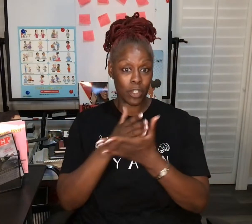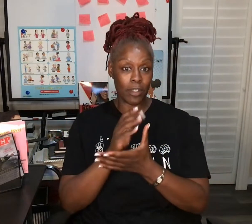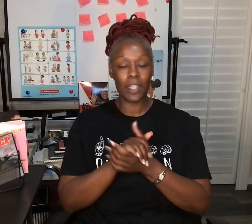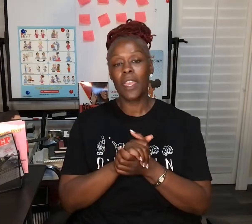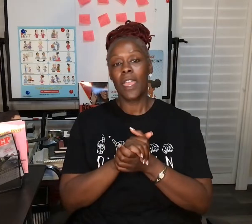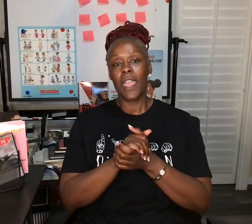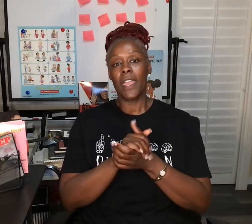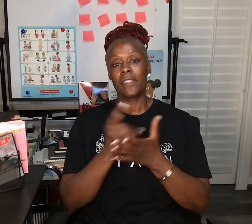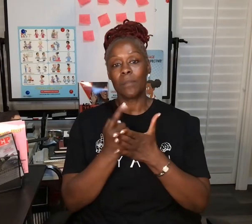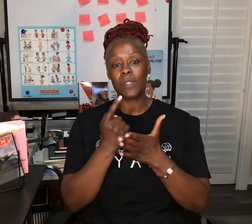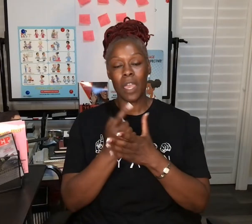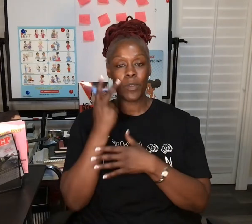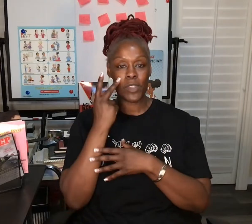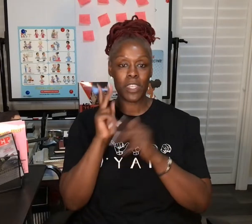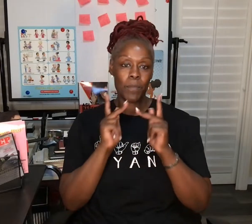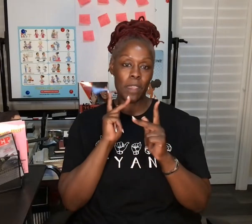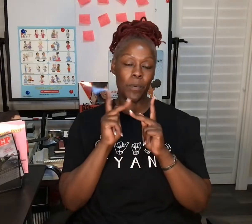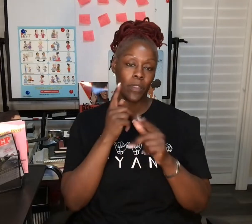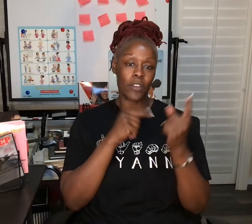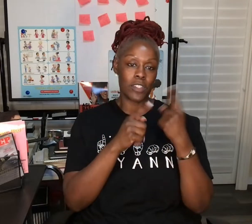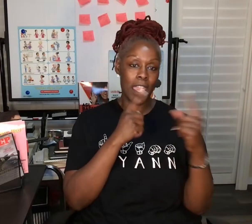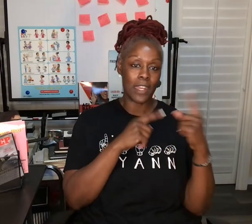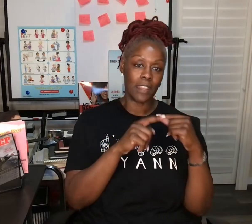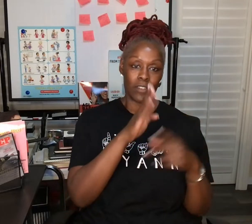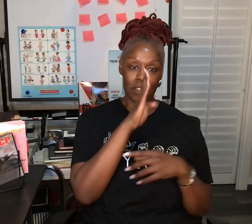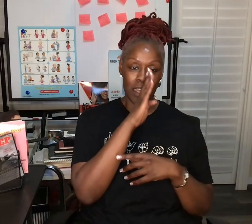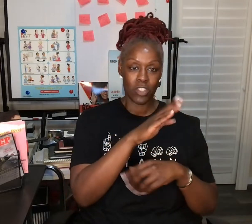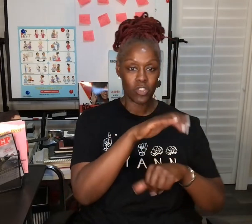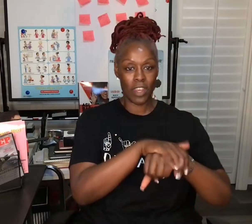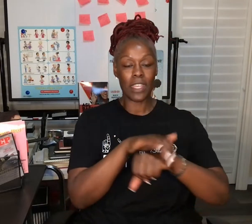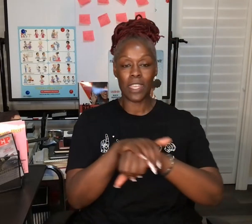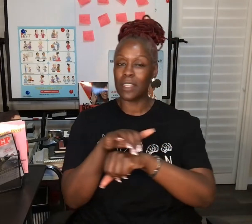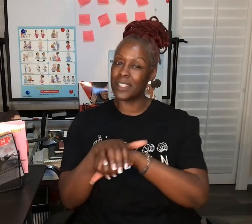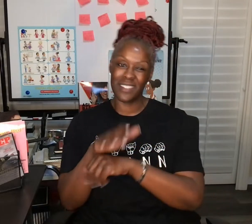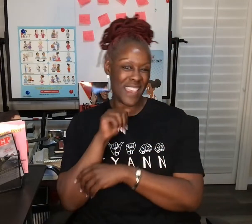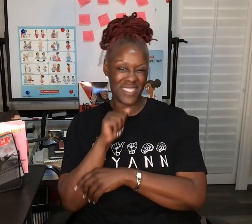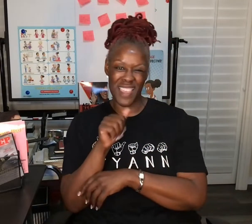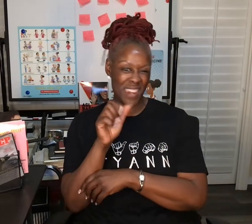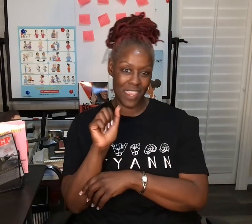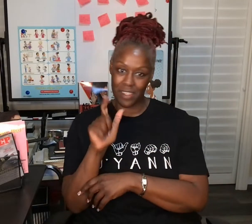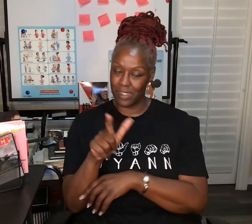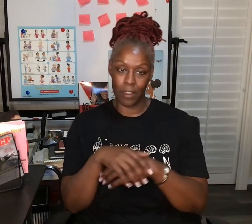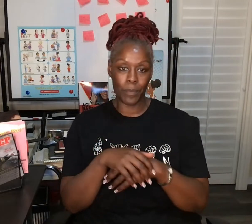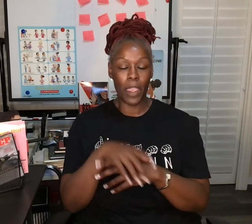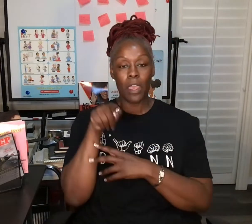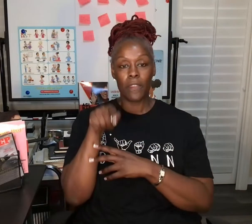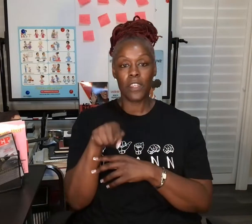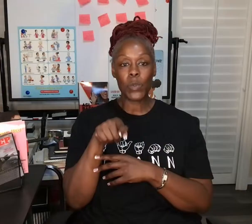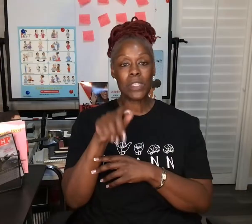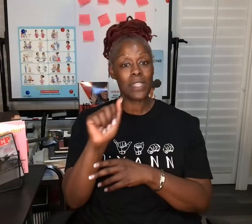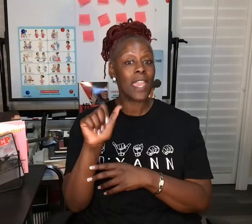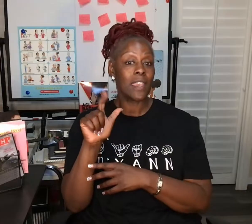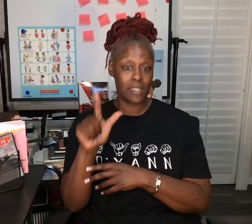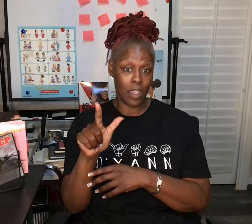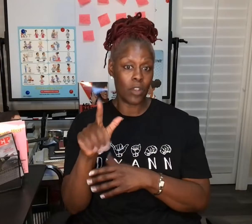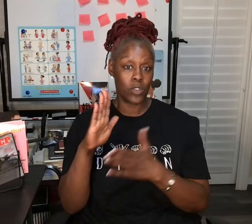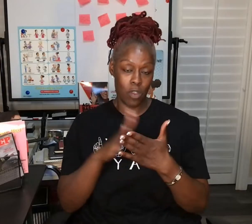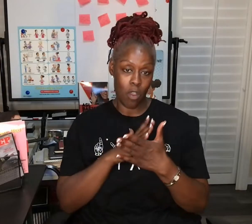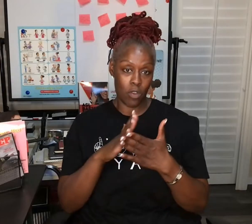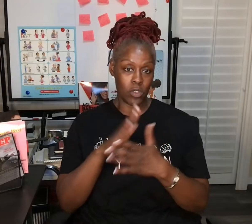accurate. And sometimes you see people and they're signing straight English. That's not ASL. This was an ASL song, so it